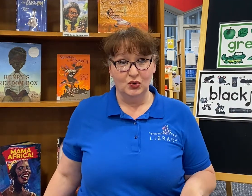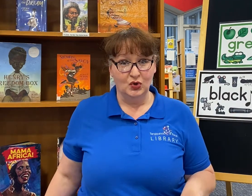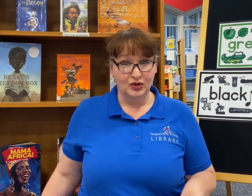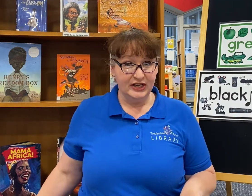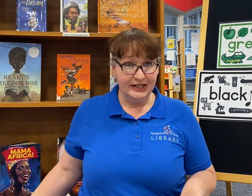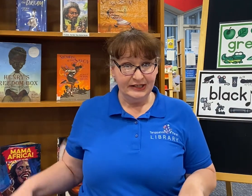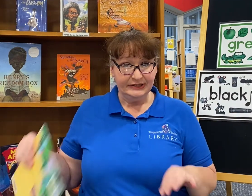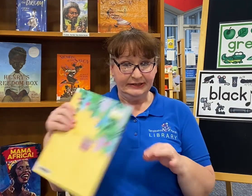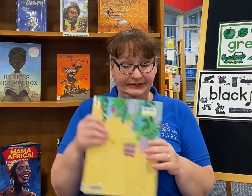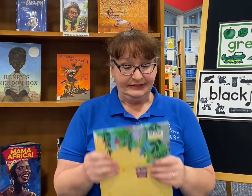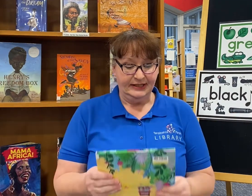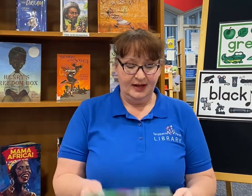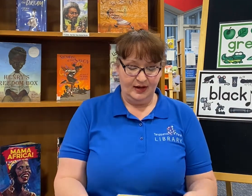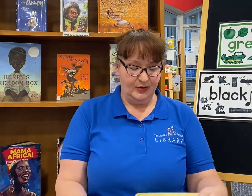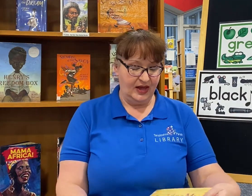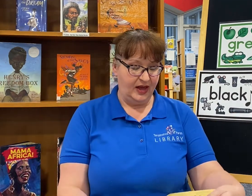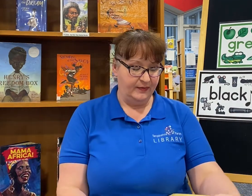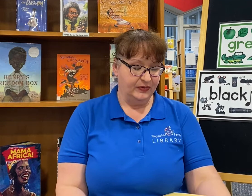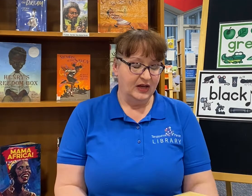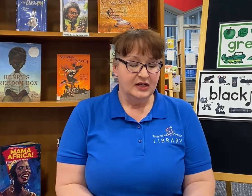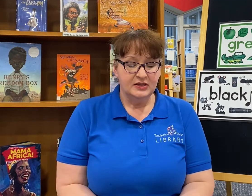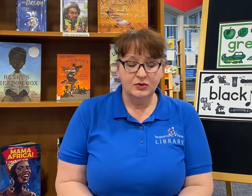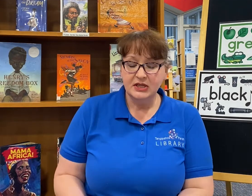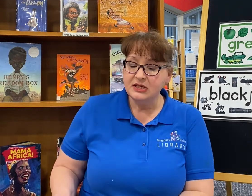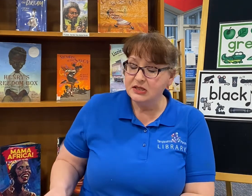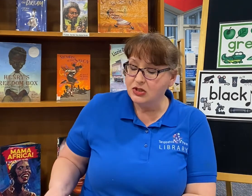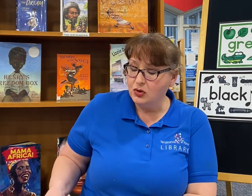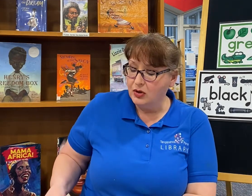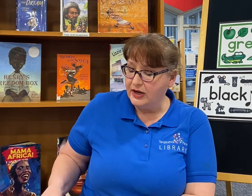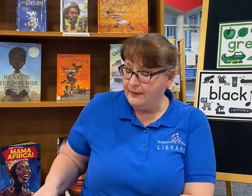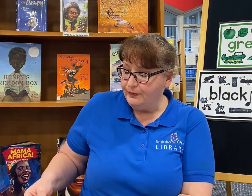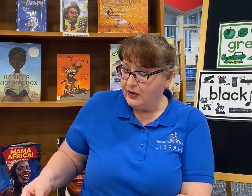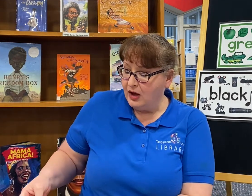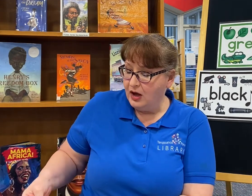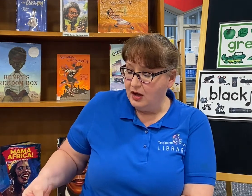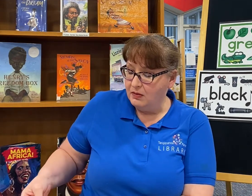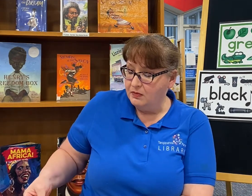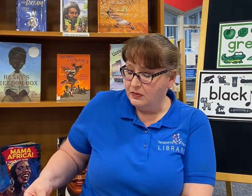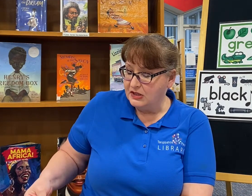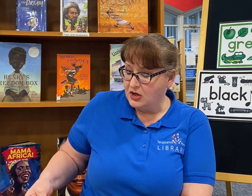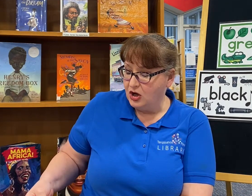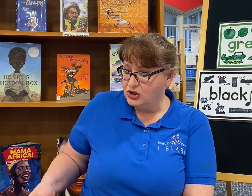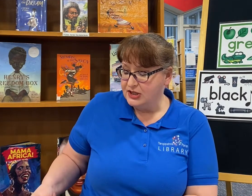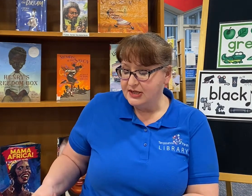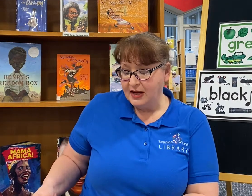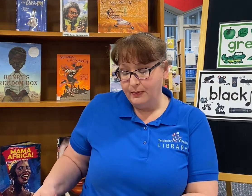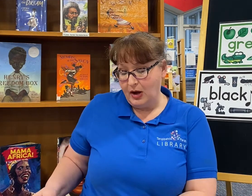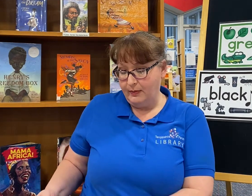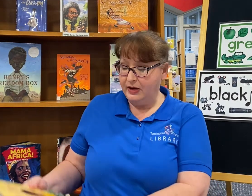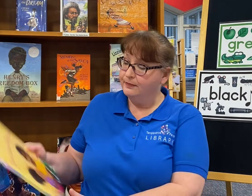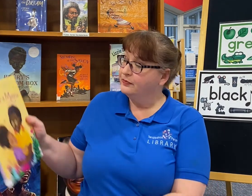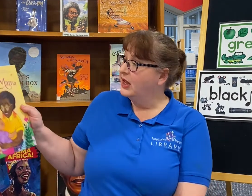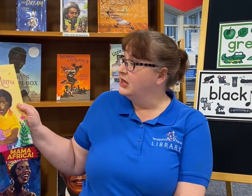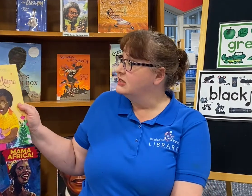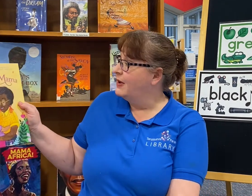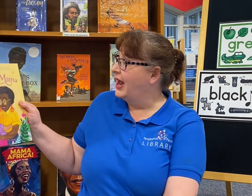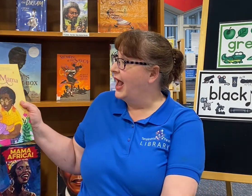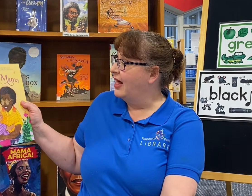story? Okay. So this is a story. It's called Just Like Mama. And it's by Alice